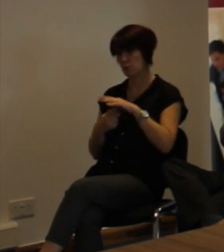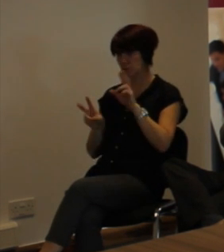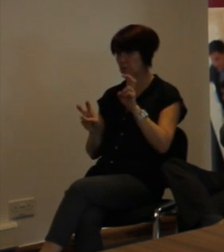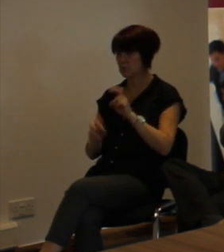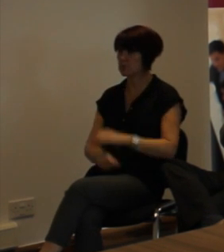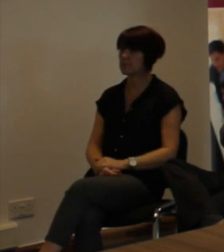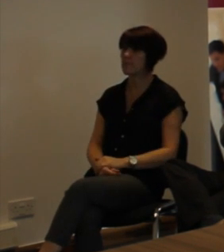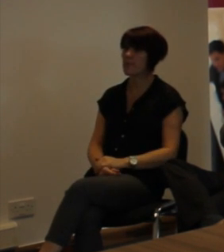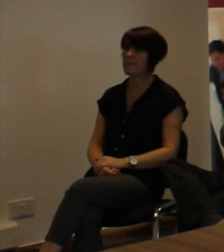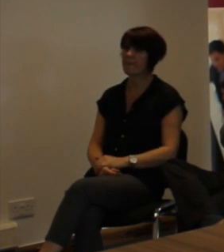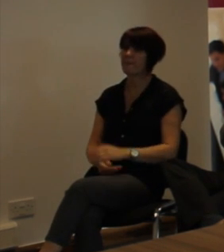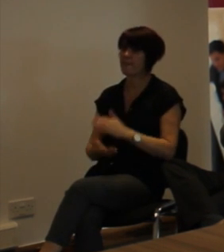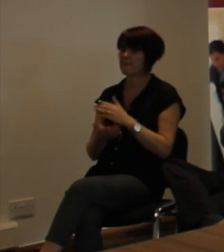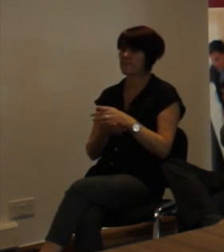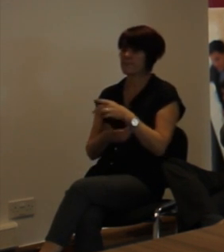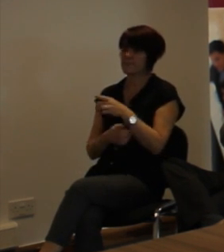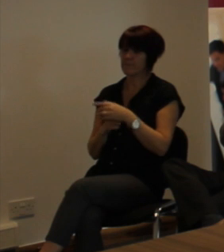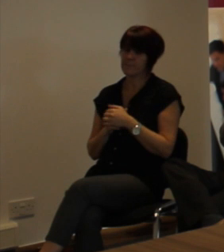subject. It's an issue which,